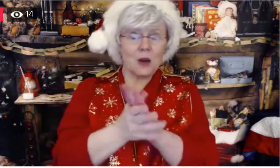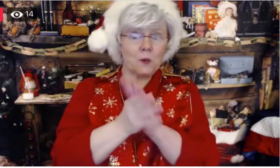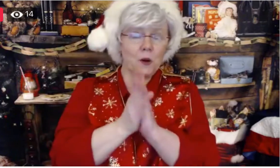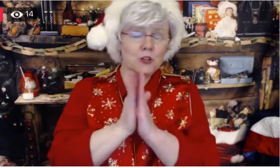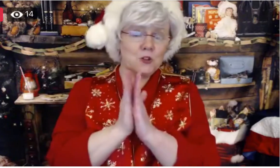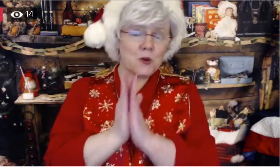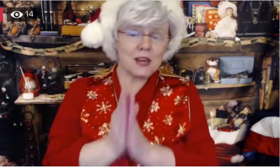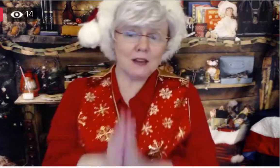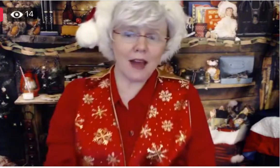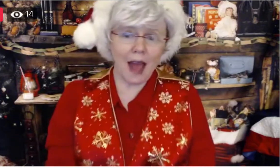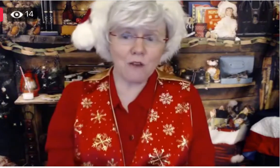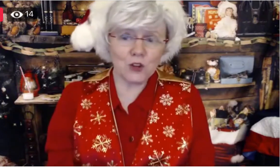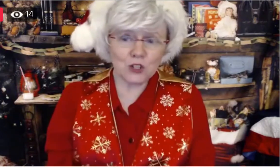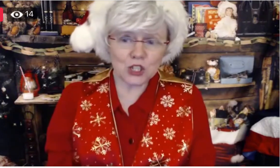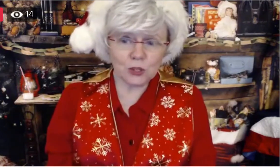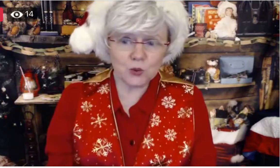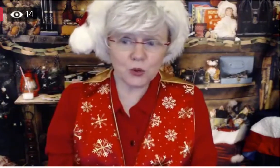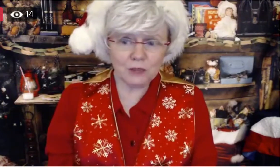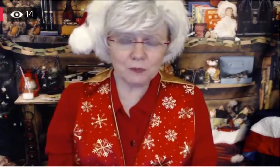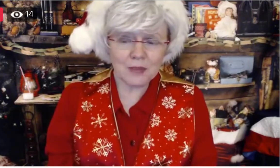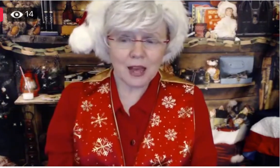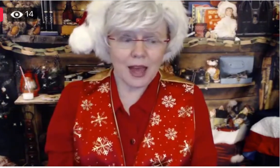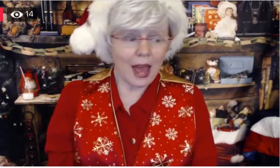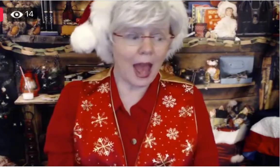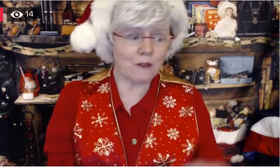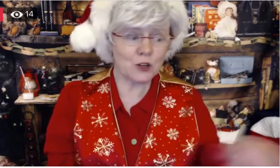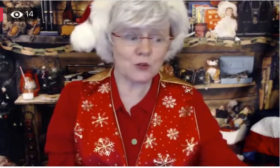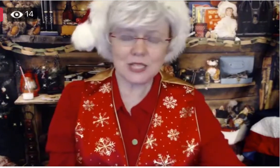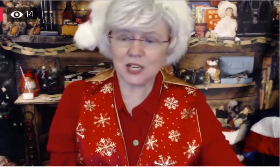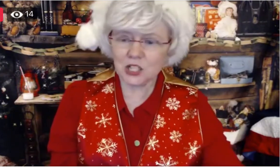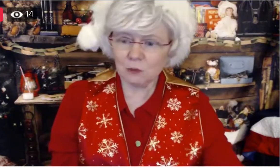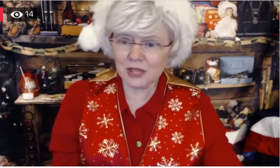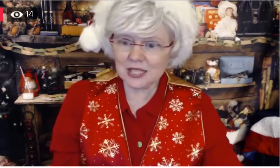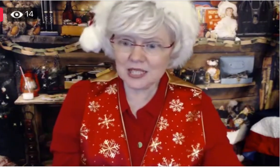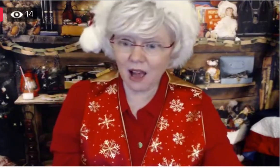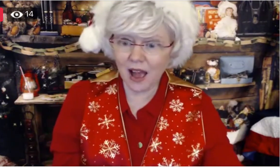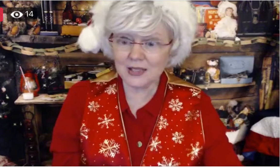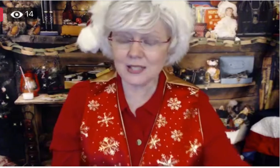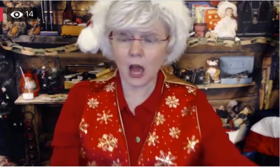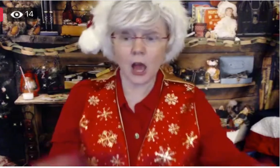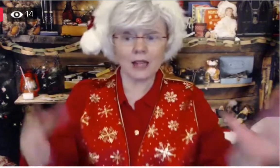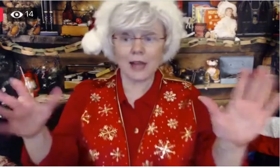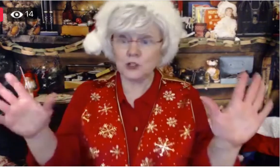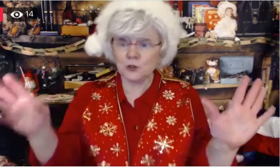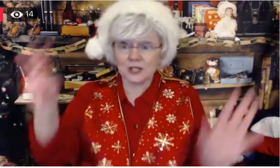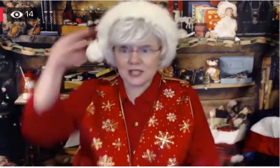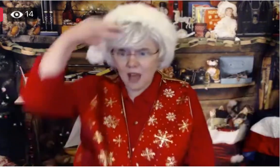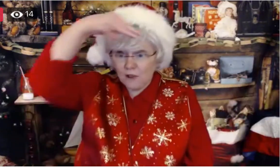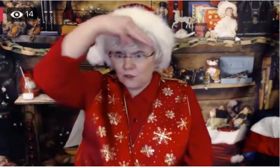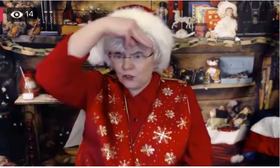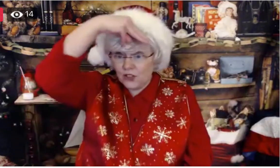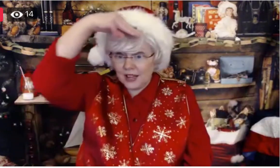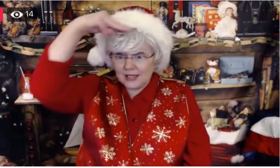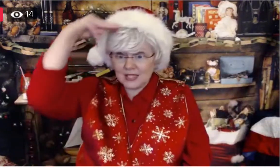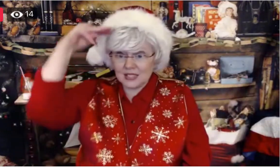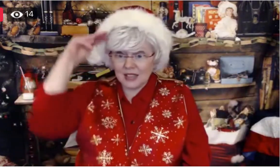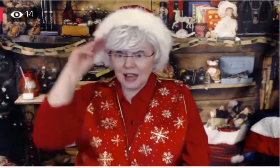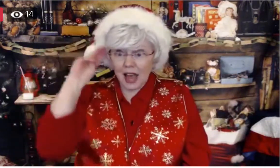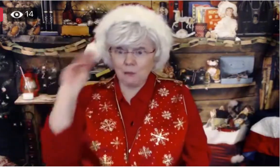So you can have your children, after you teach them these signs, like do the sign for this. And maybe